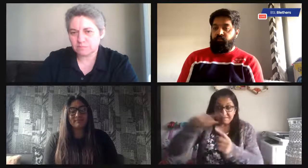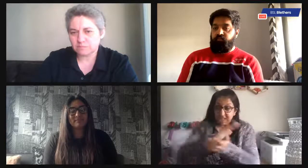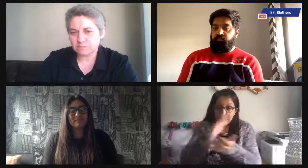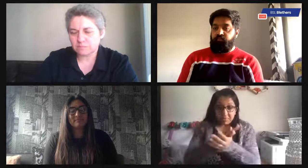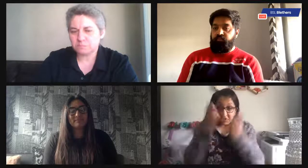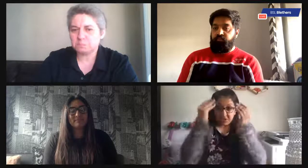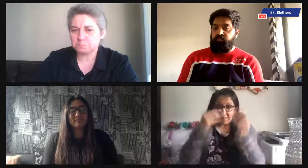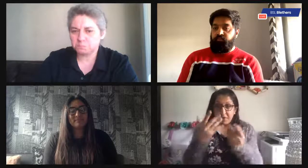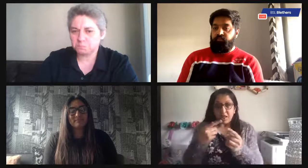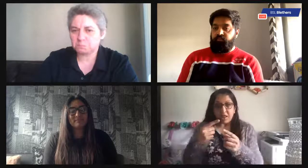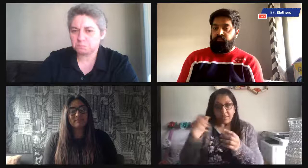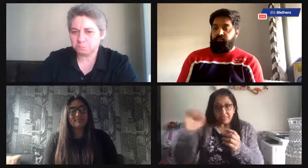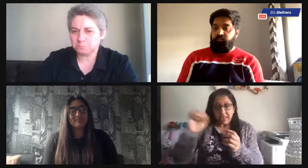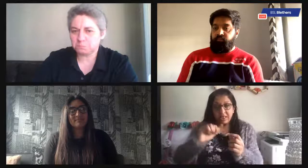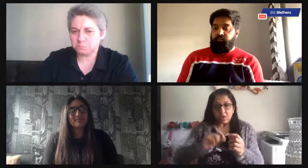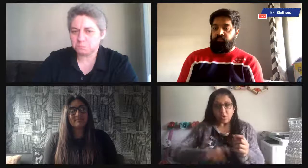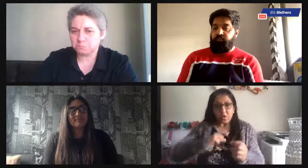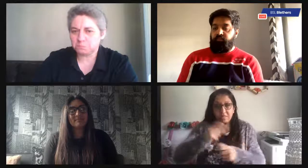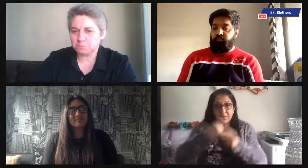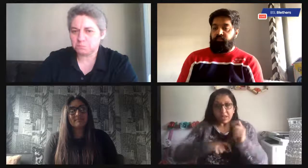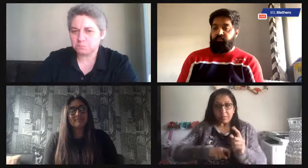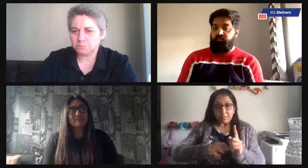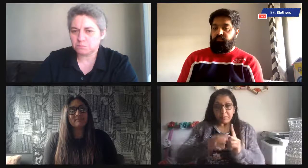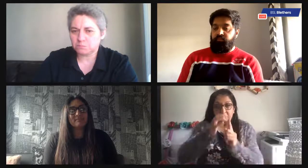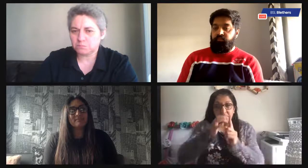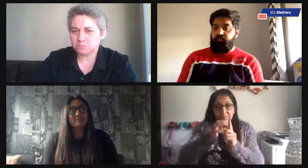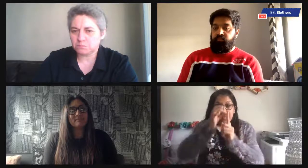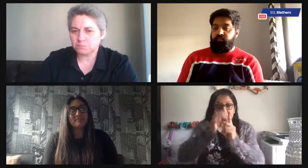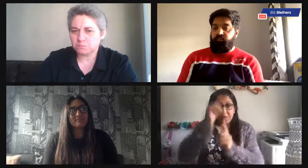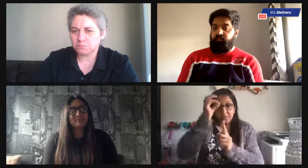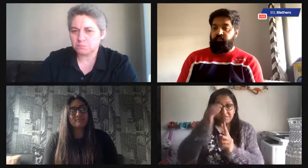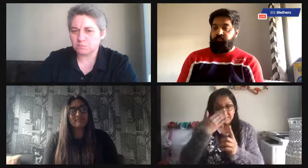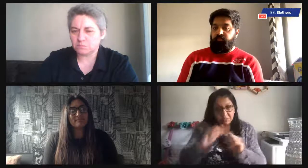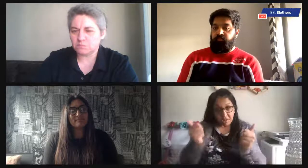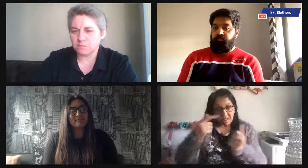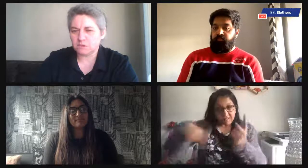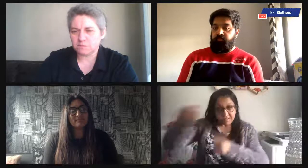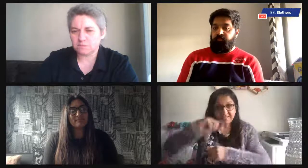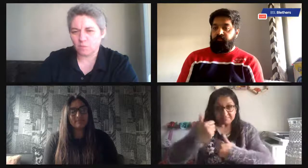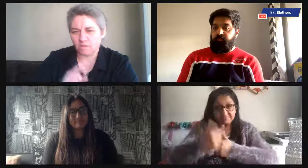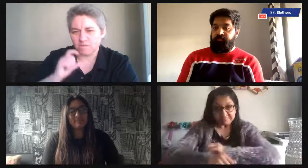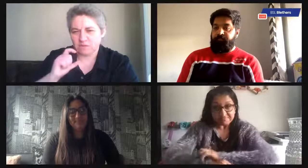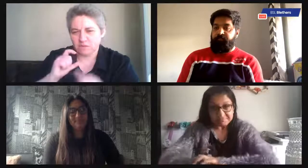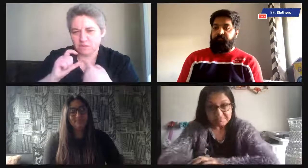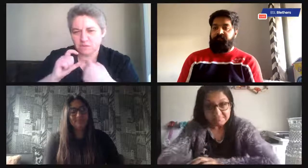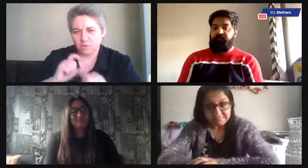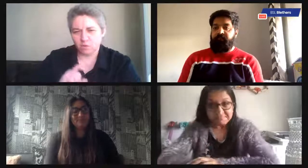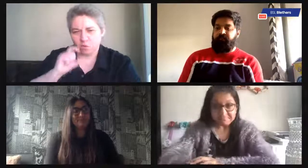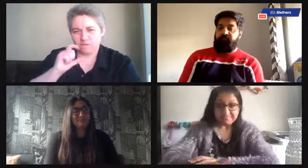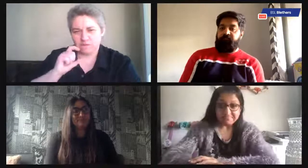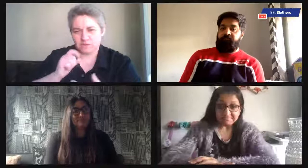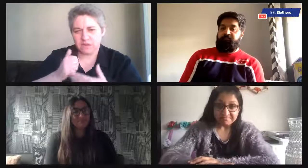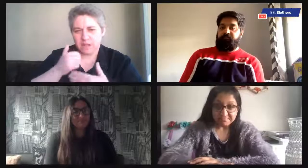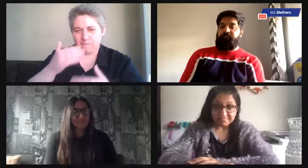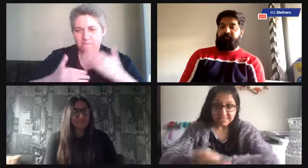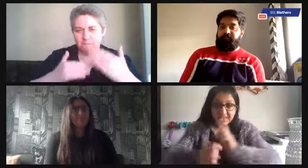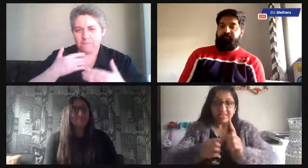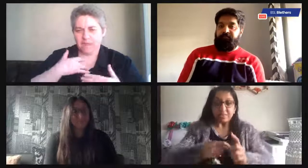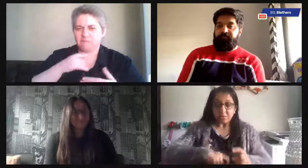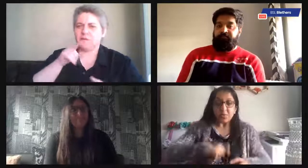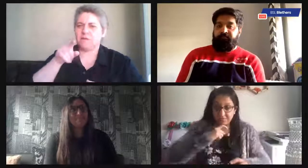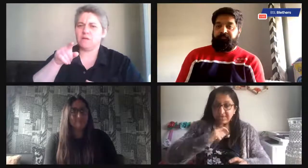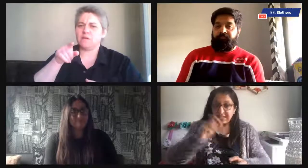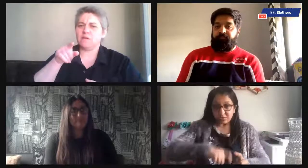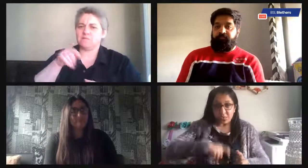join, and they seemed really happy and positive to learn. And again, the confidence has had an impact, and it's had a really good